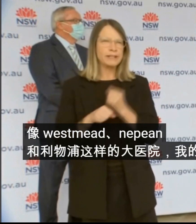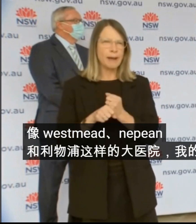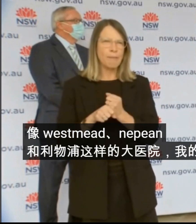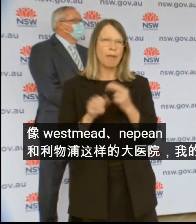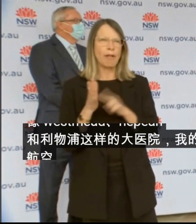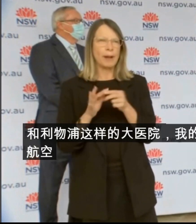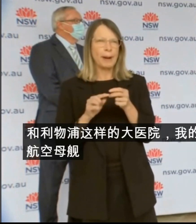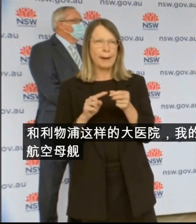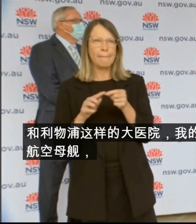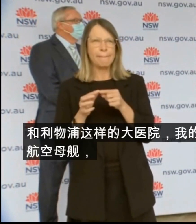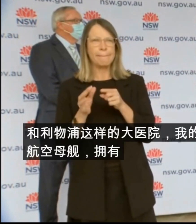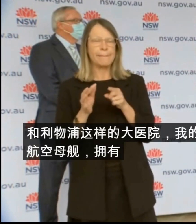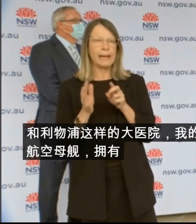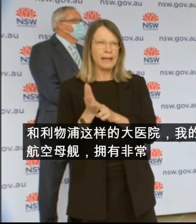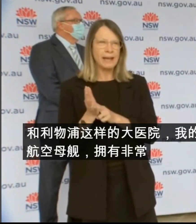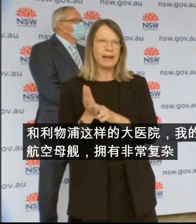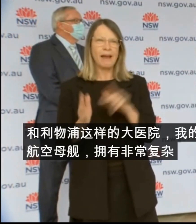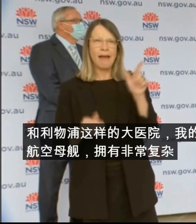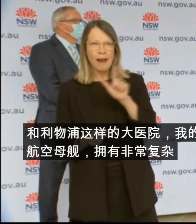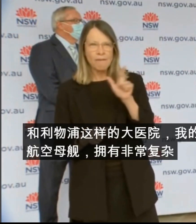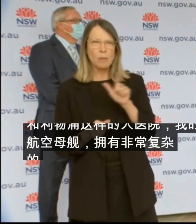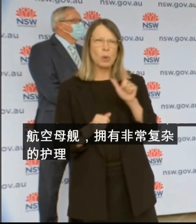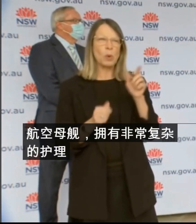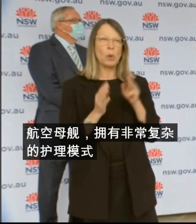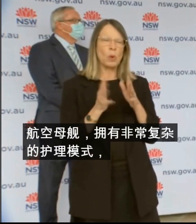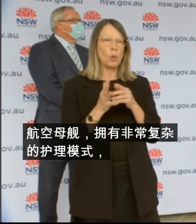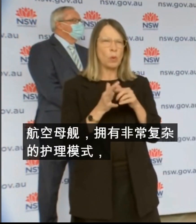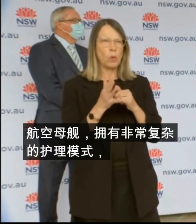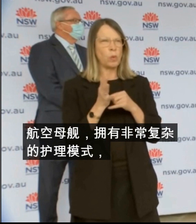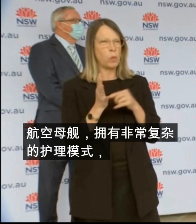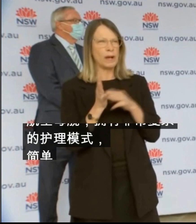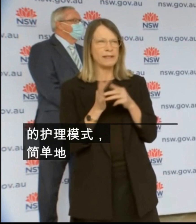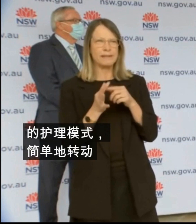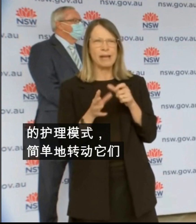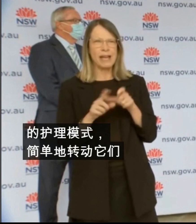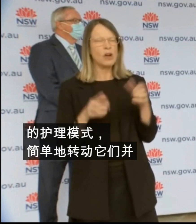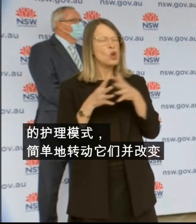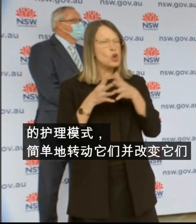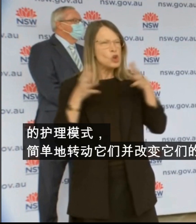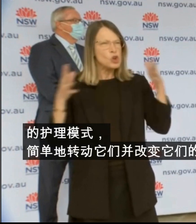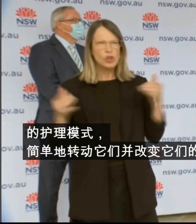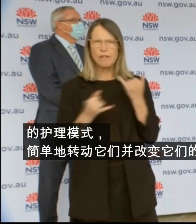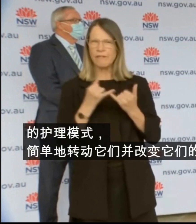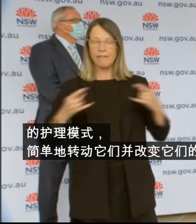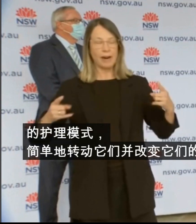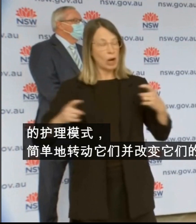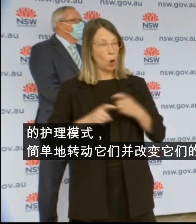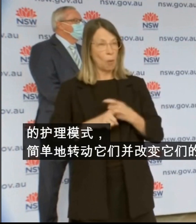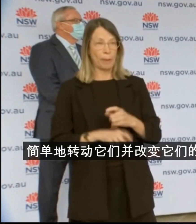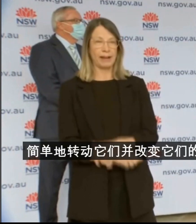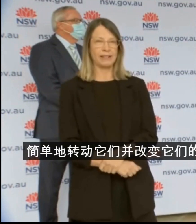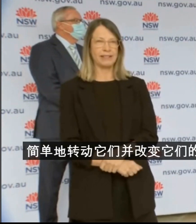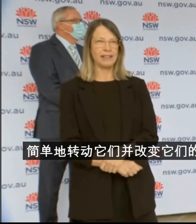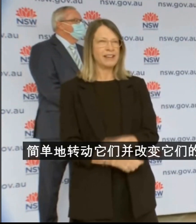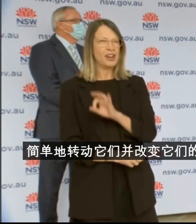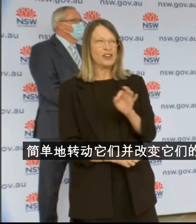these are aircraft carriers with really, really complex models of care. And it is not simple to simply turn